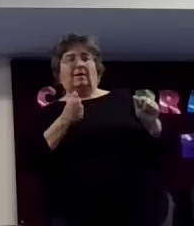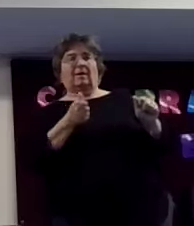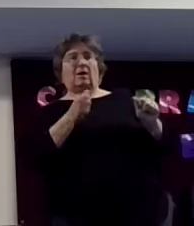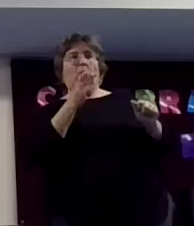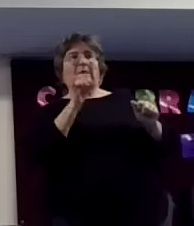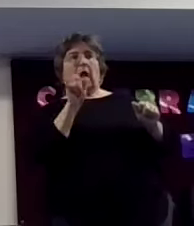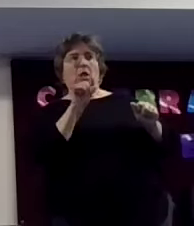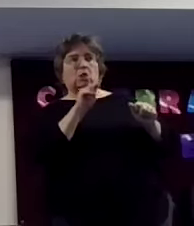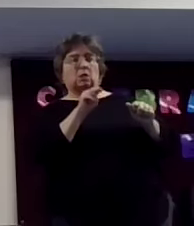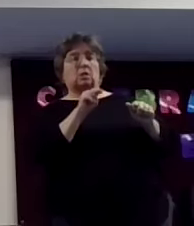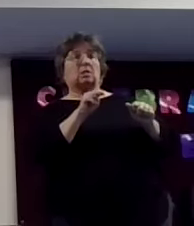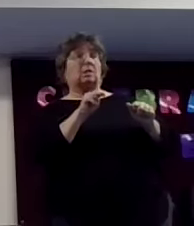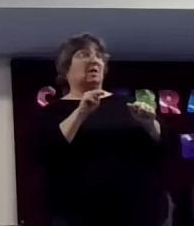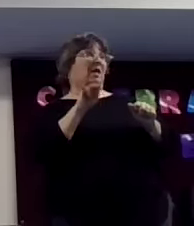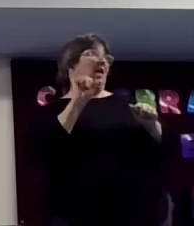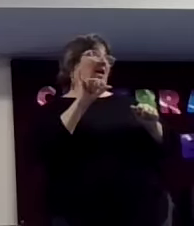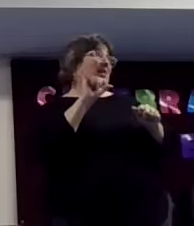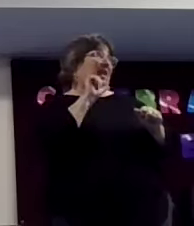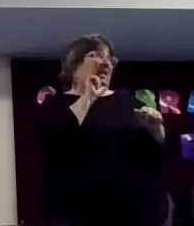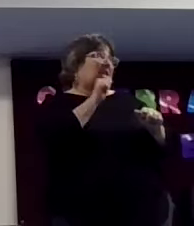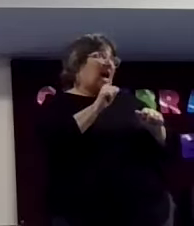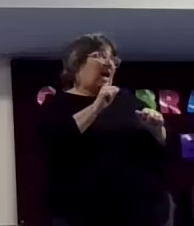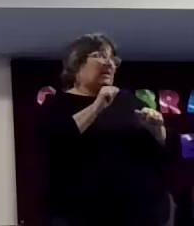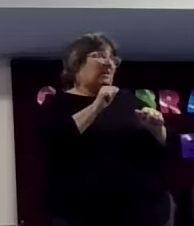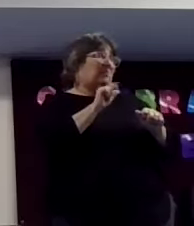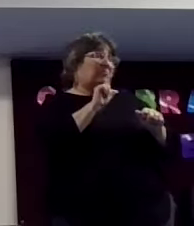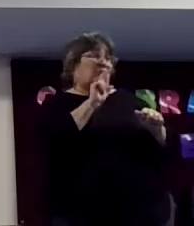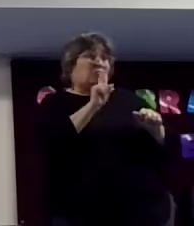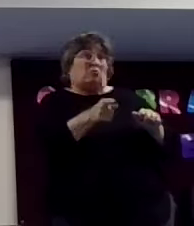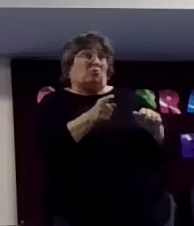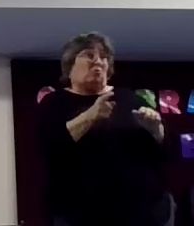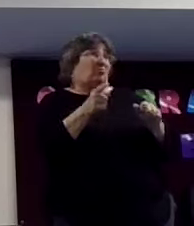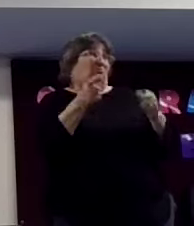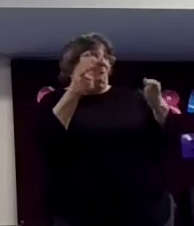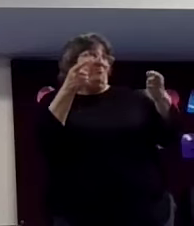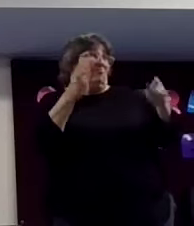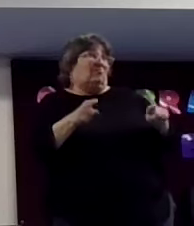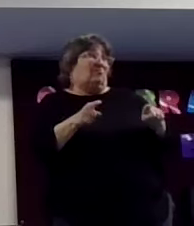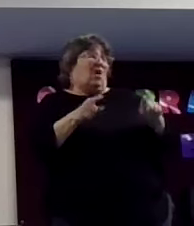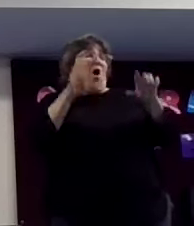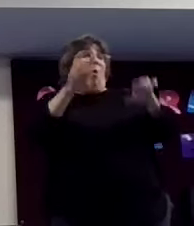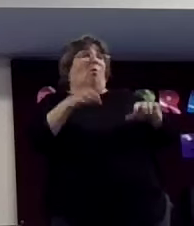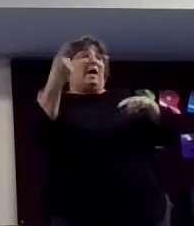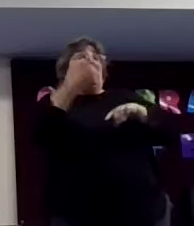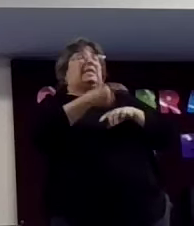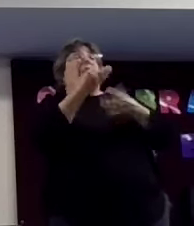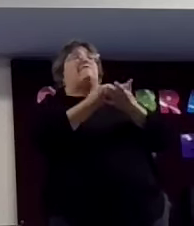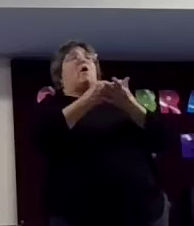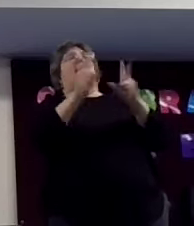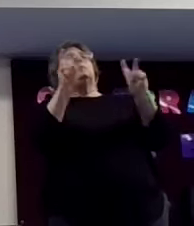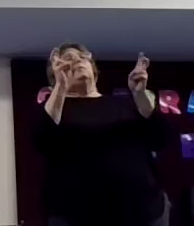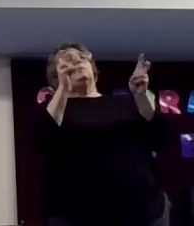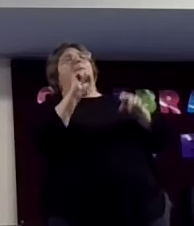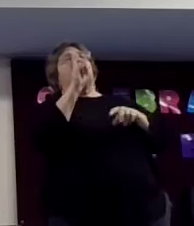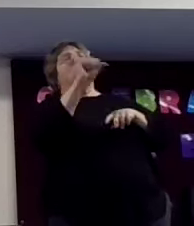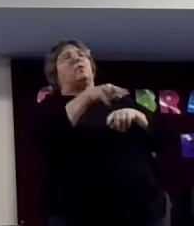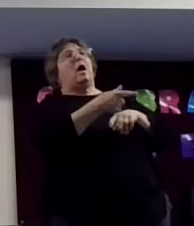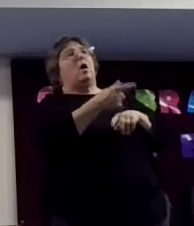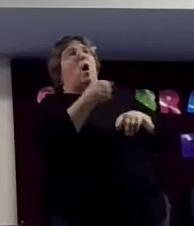a recession. So far, that's not holding out. And, you know, the rainy day fund, in my opinion, is making sure